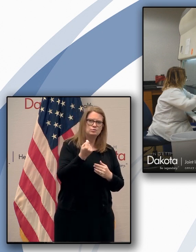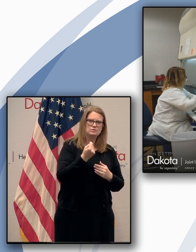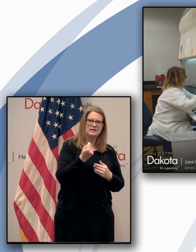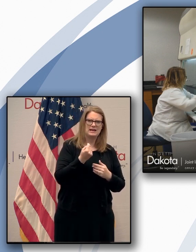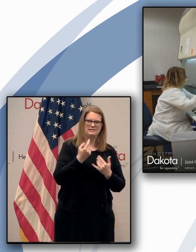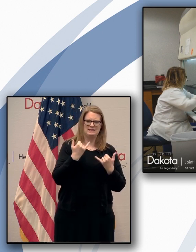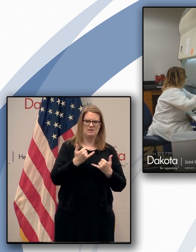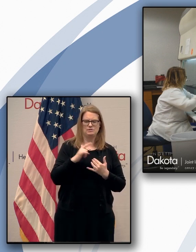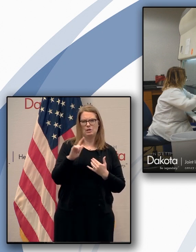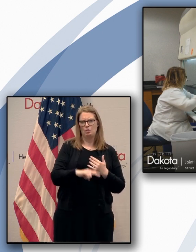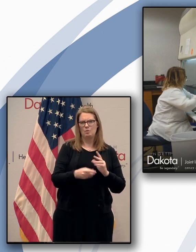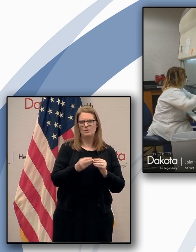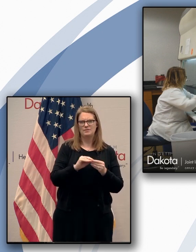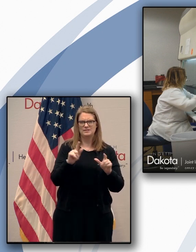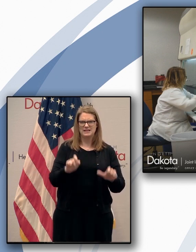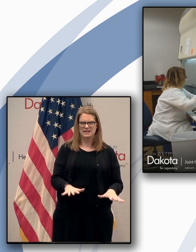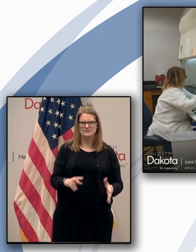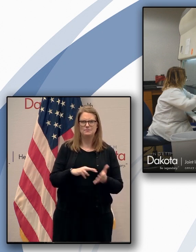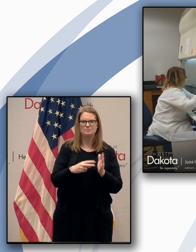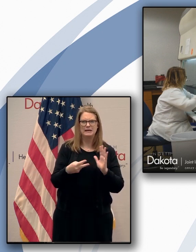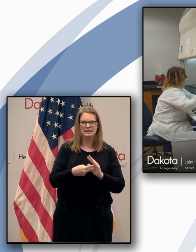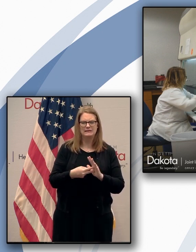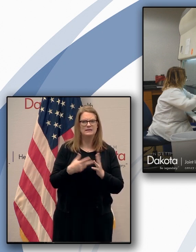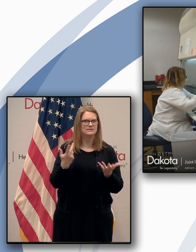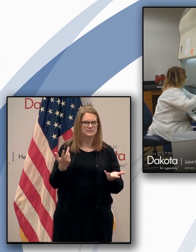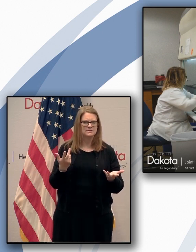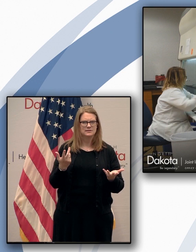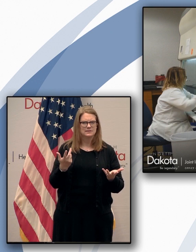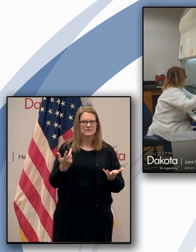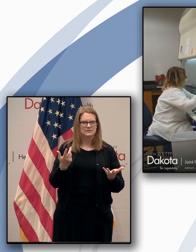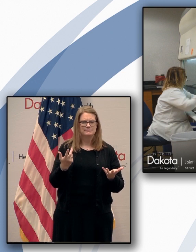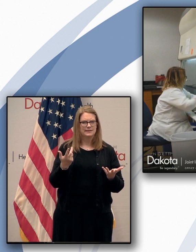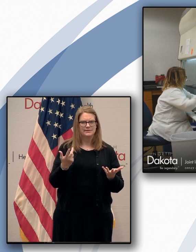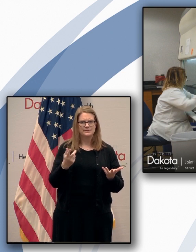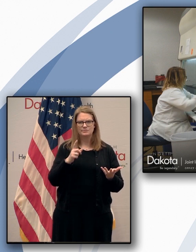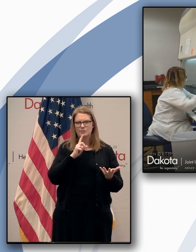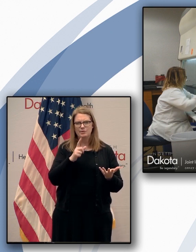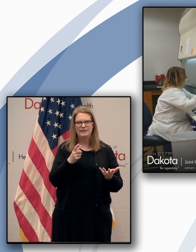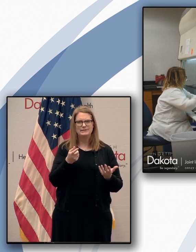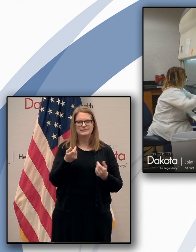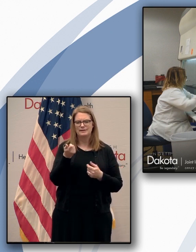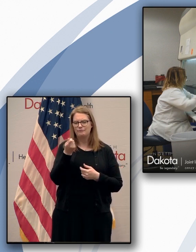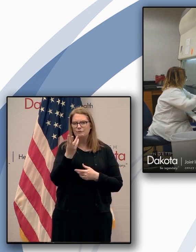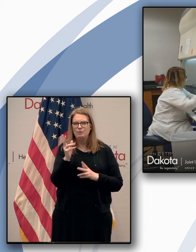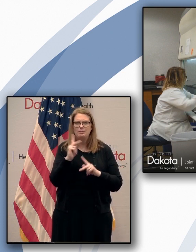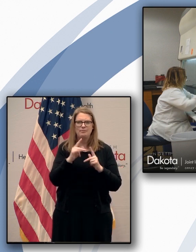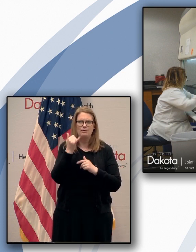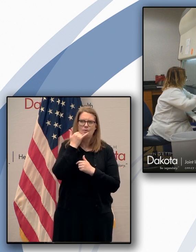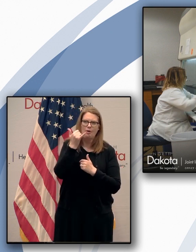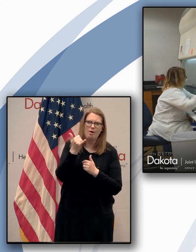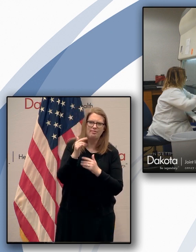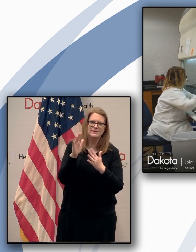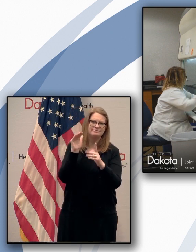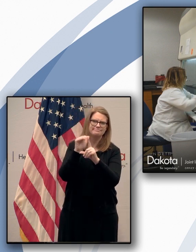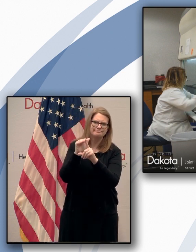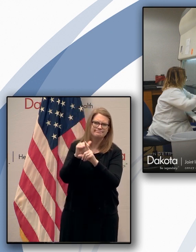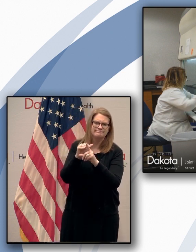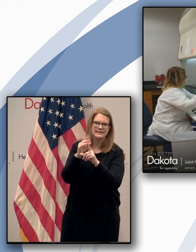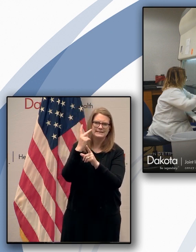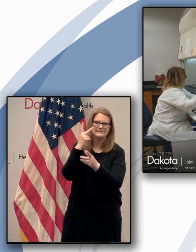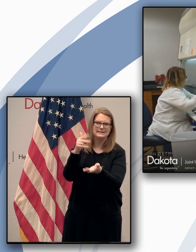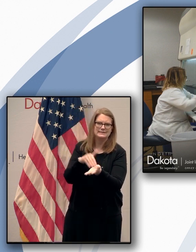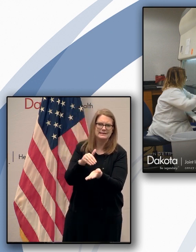tests, that means that we had likely very few regular people calling in, walking in, or seeing a provider